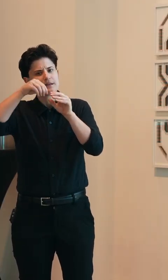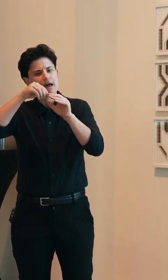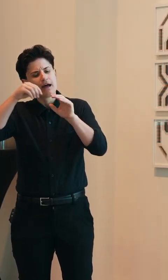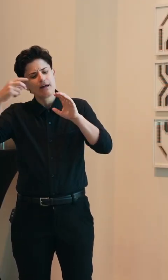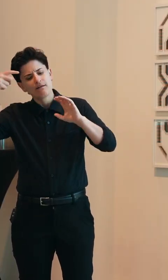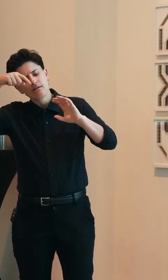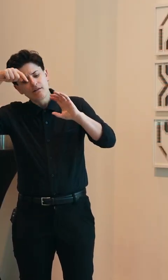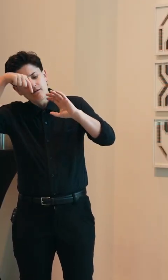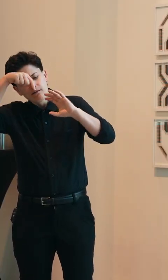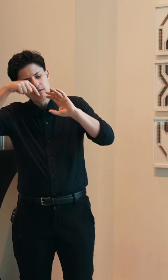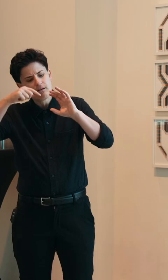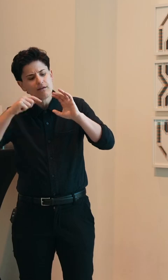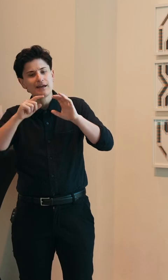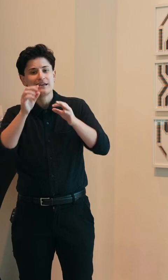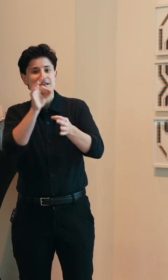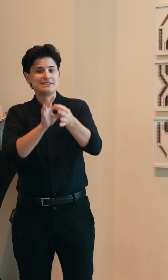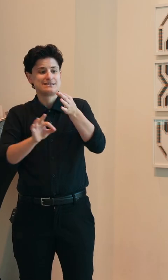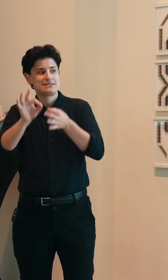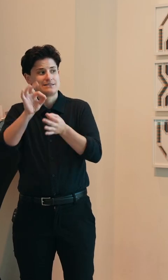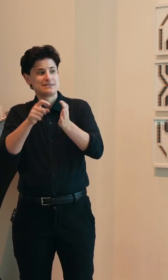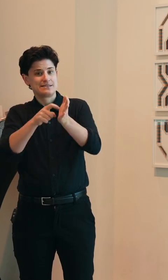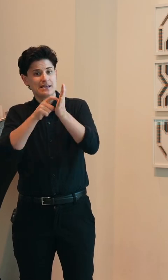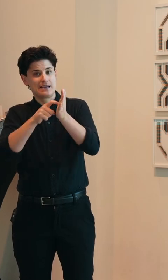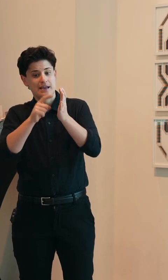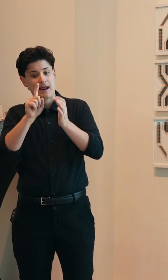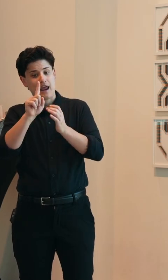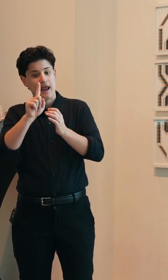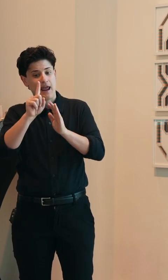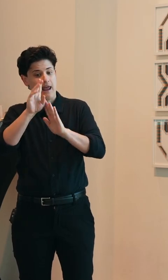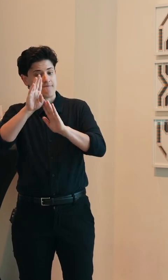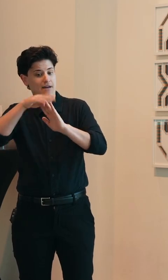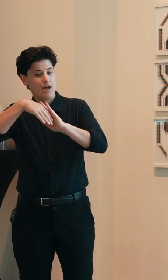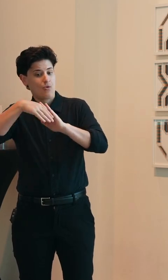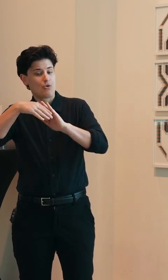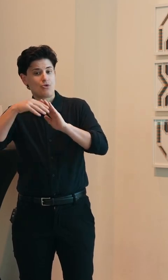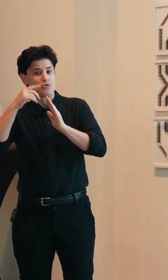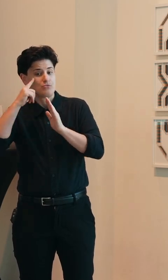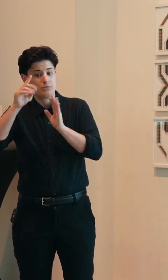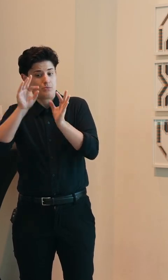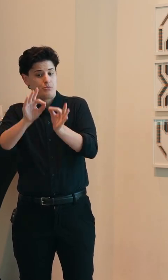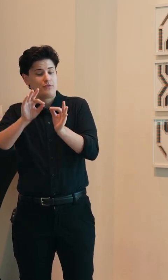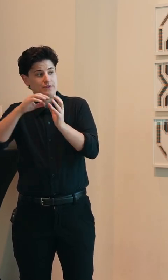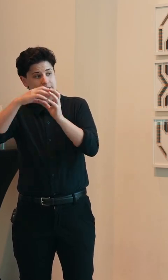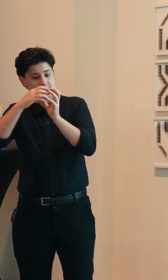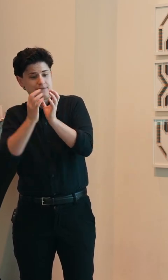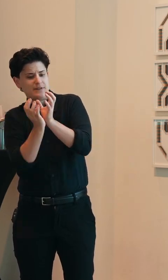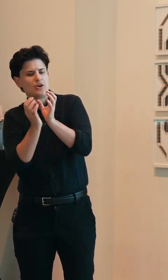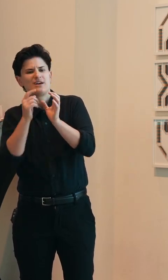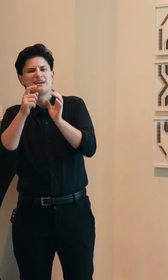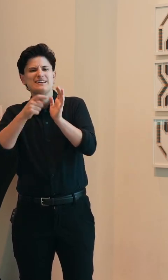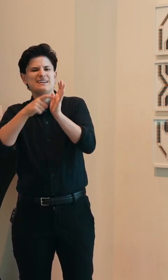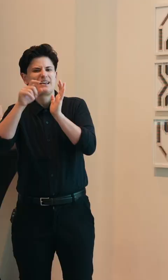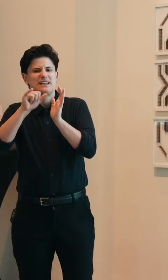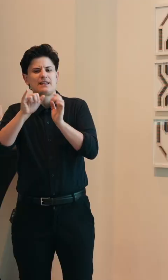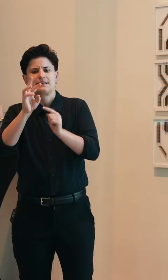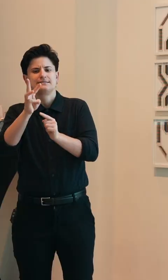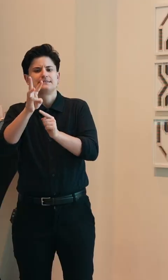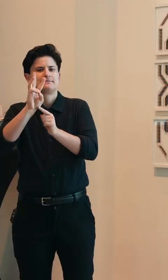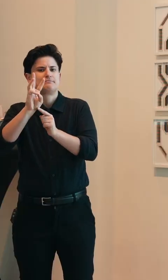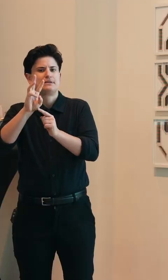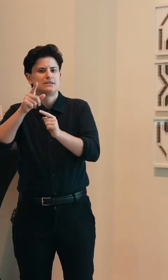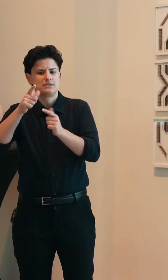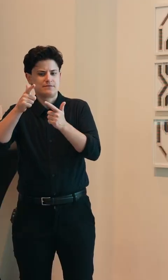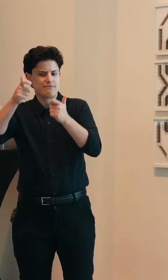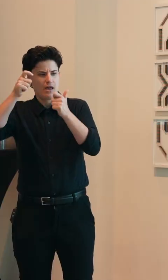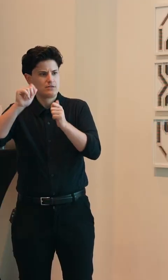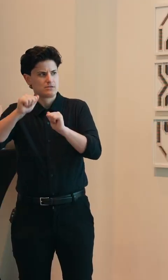taking, like a half hour to do a perfect sphere, it takes like 6 minutes to